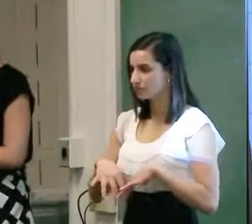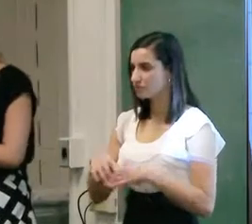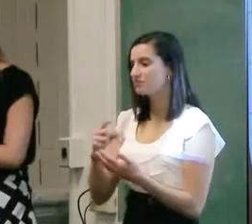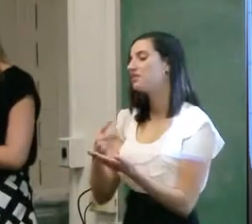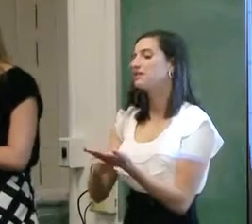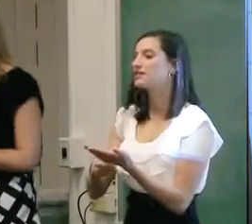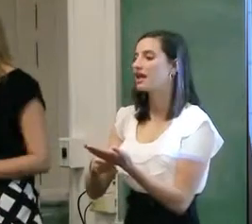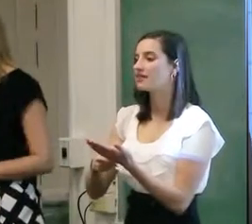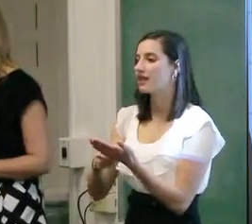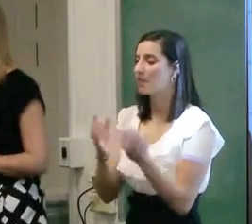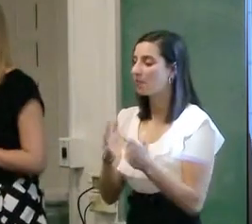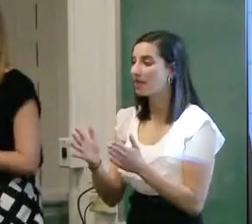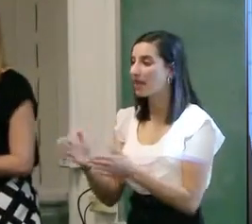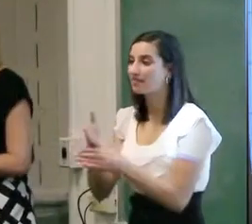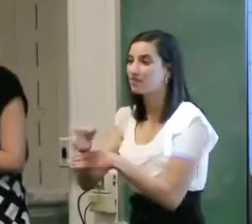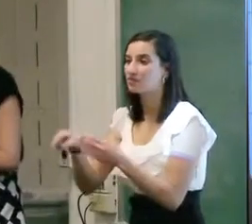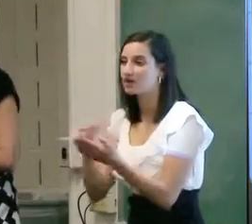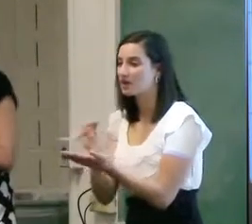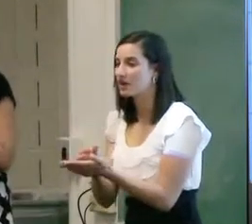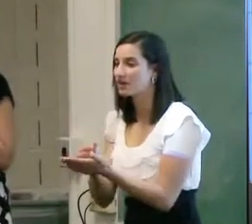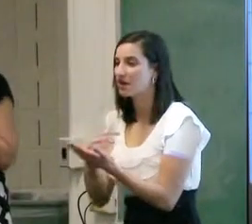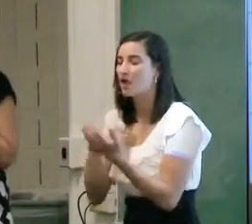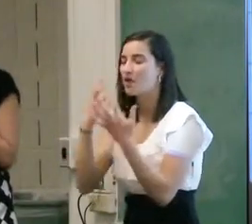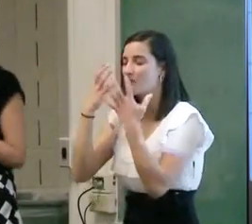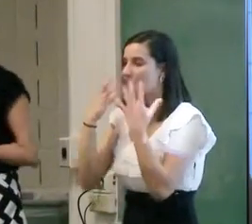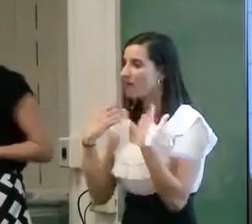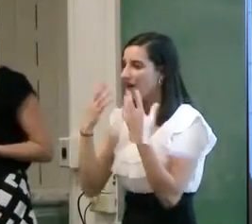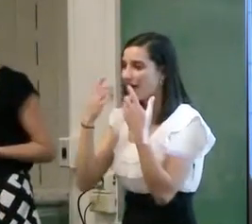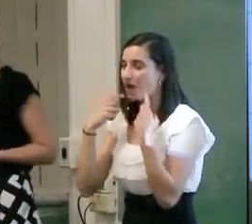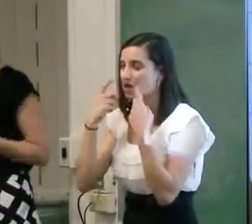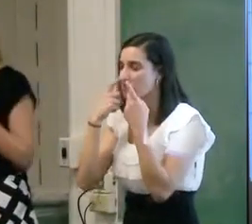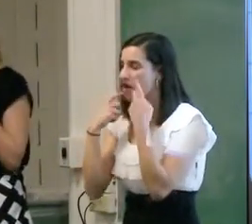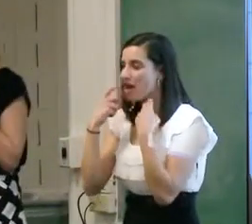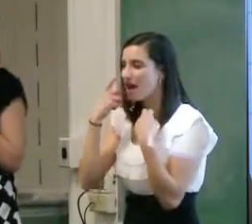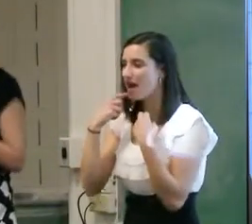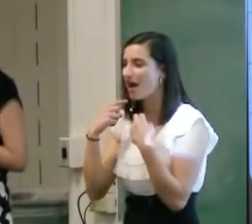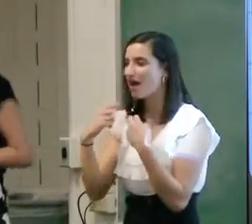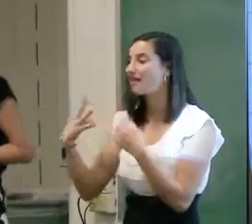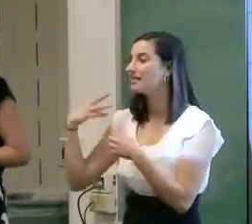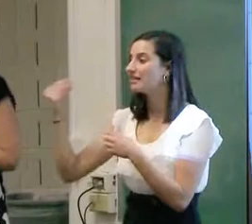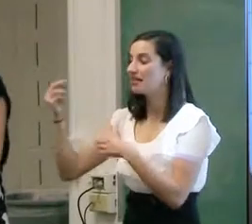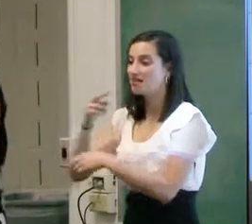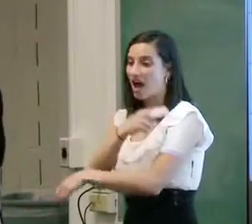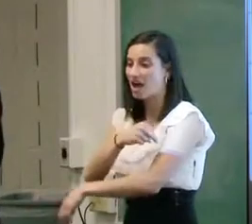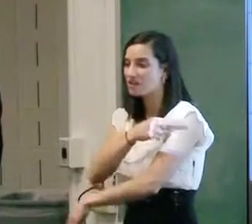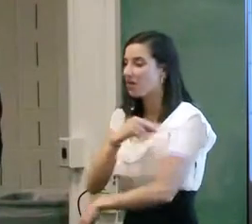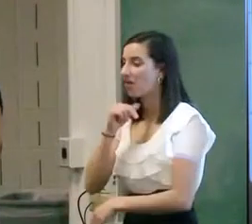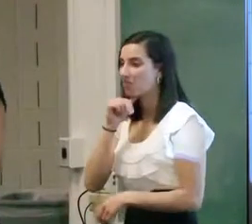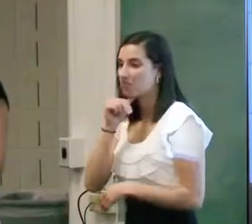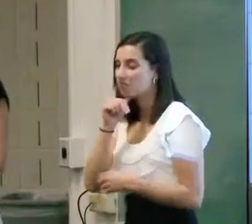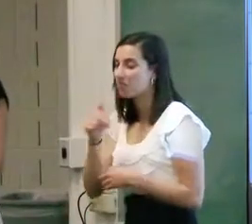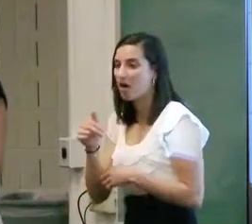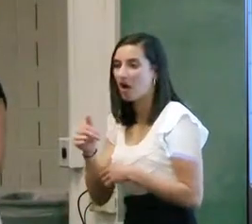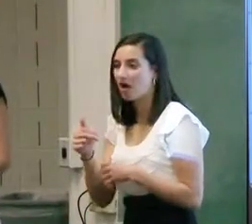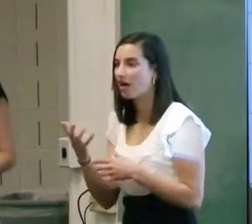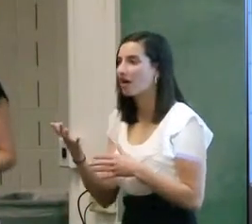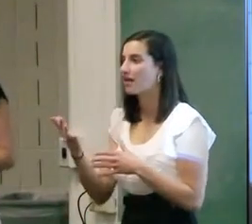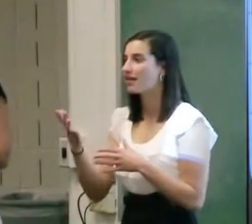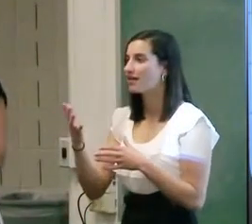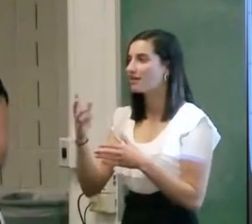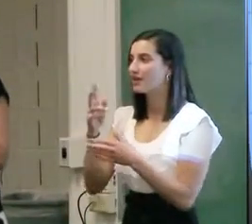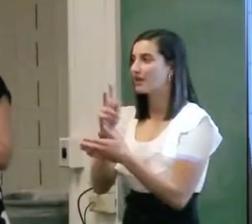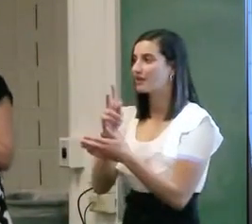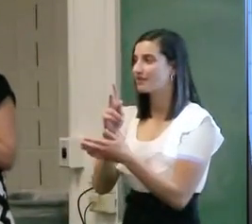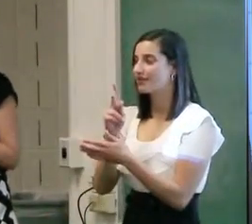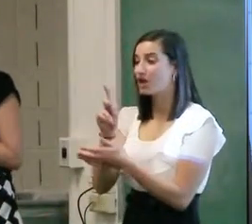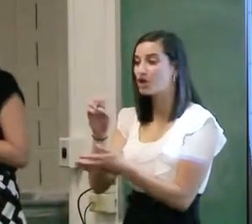after graduation, and I just started bawling. I didn't want to leave the hospital, I didn't want to leave CUCA, and I didn't want to leave